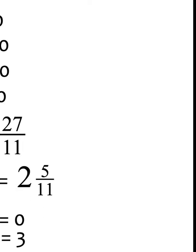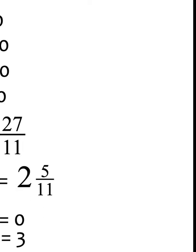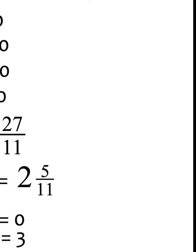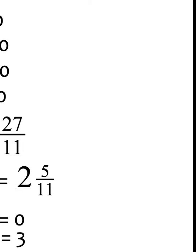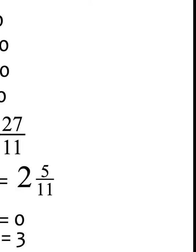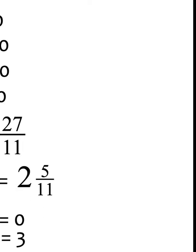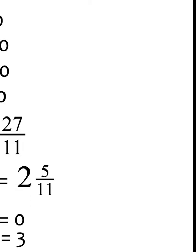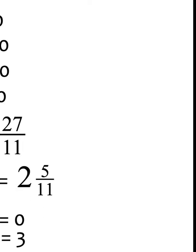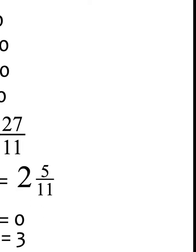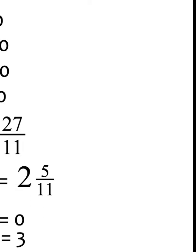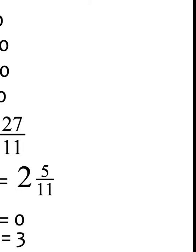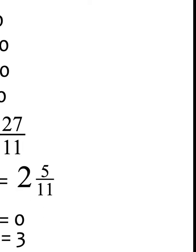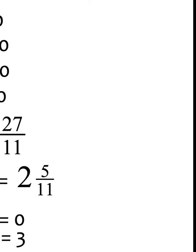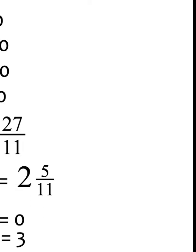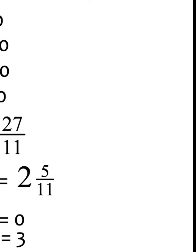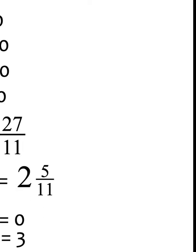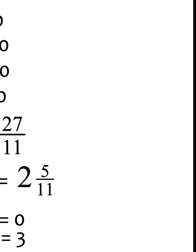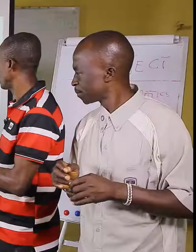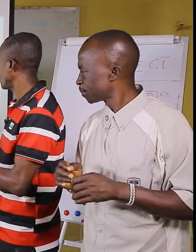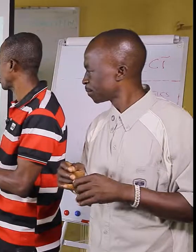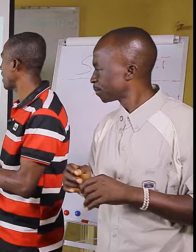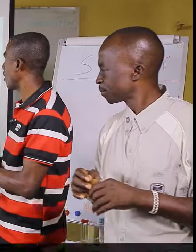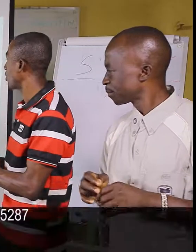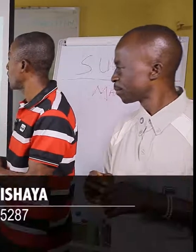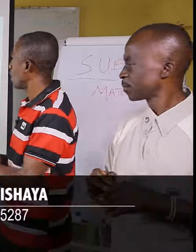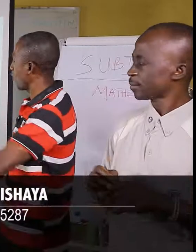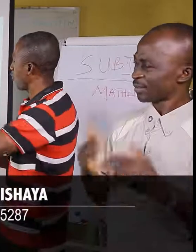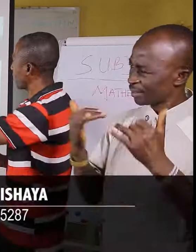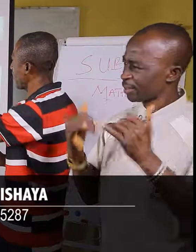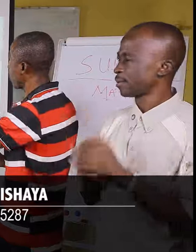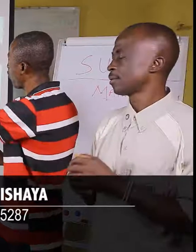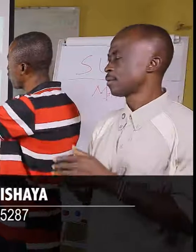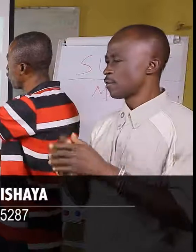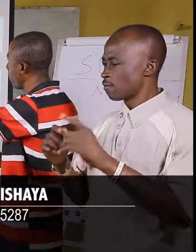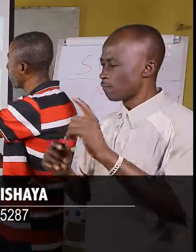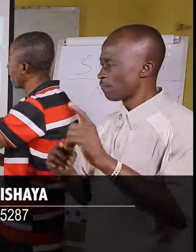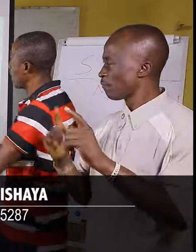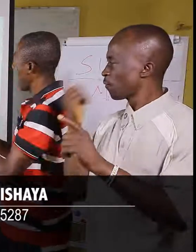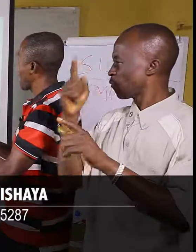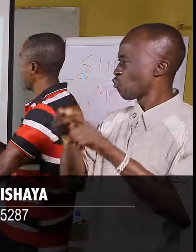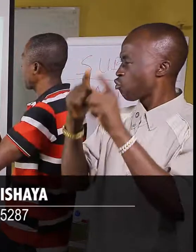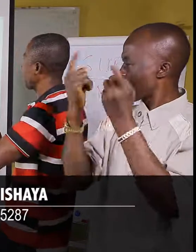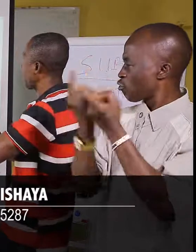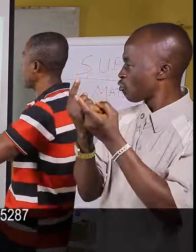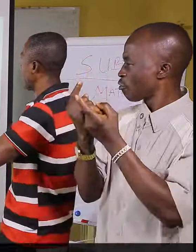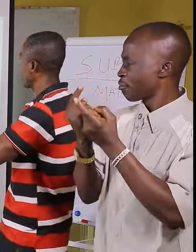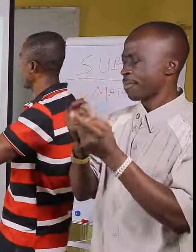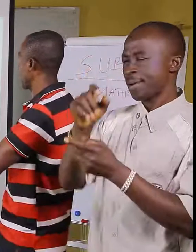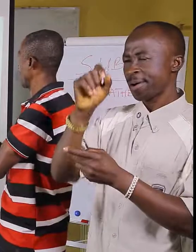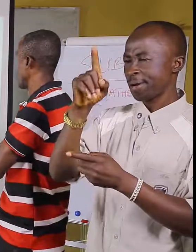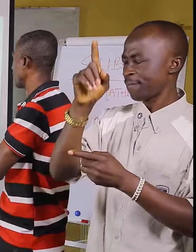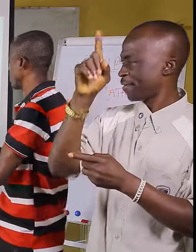3, you will get minus 27. So now, in the first group, I have